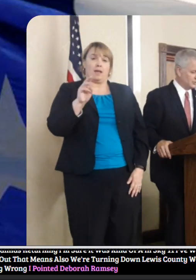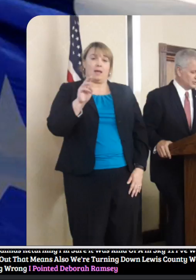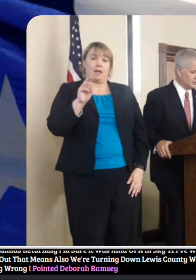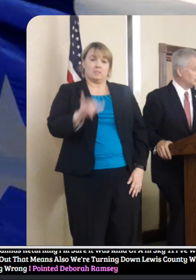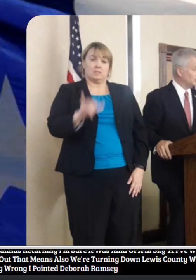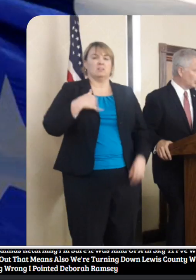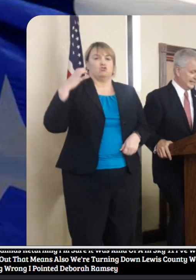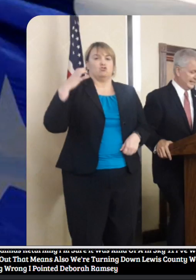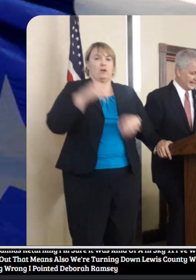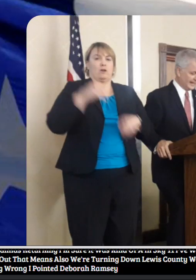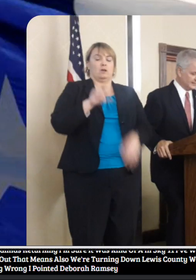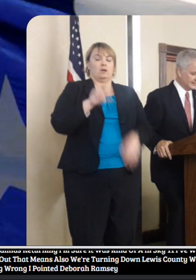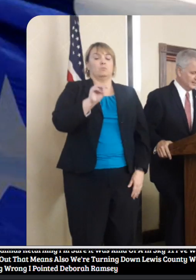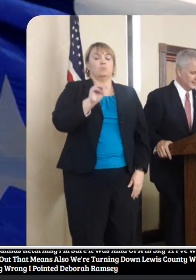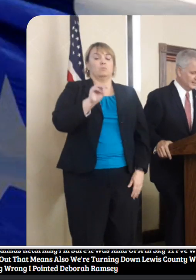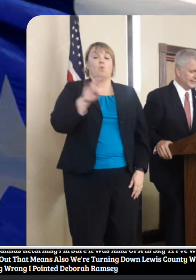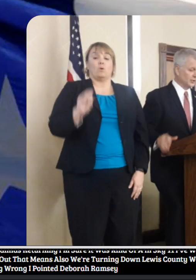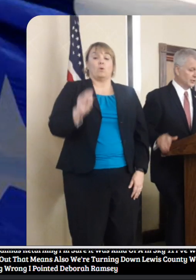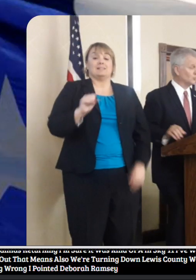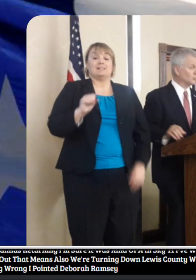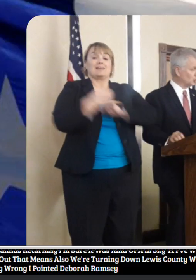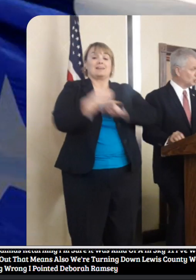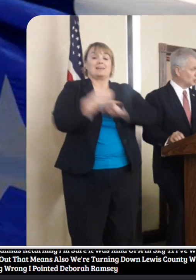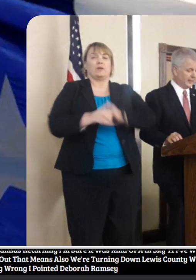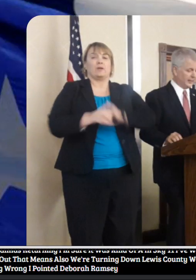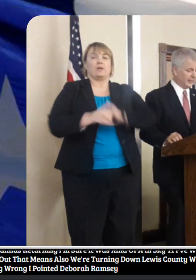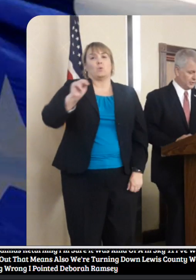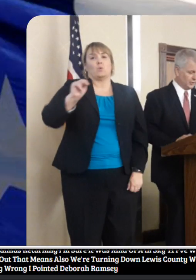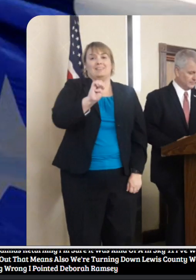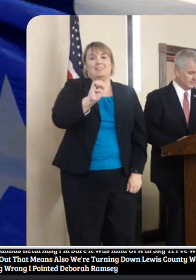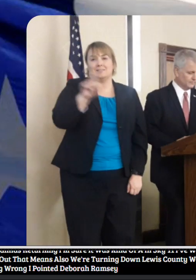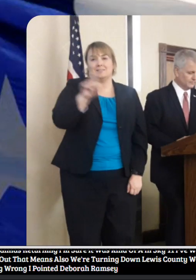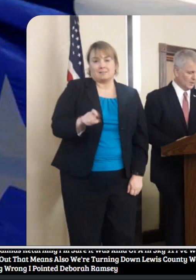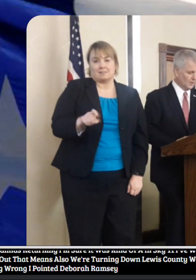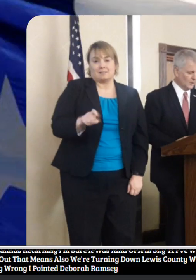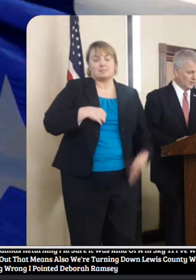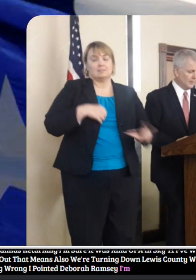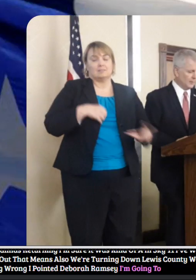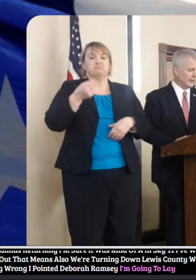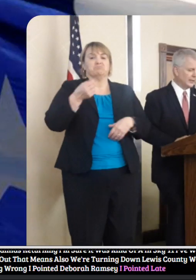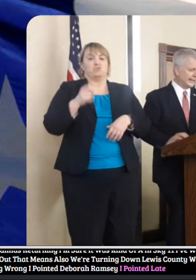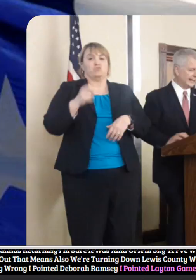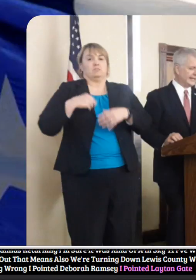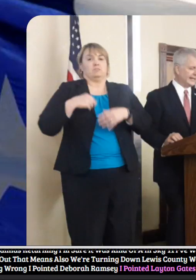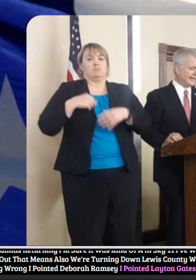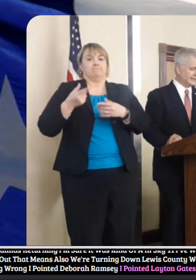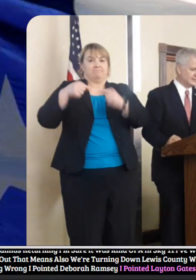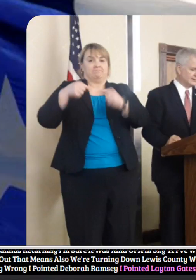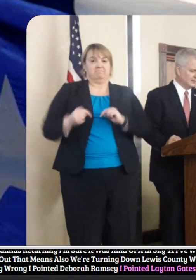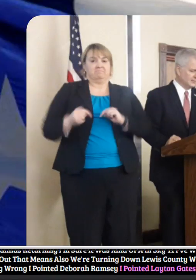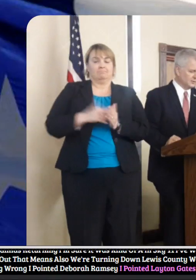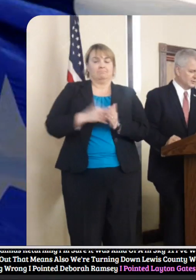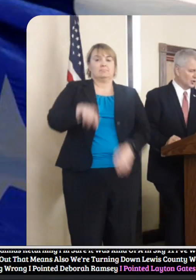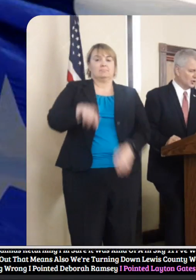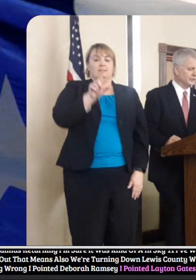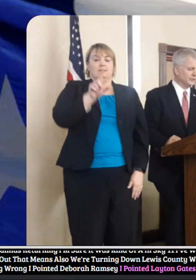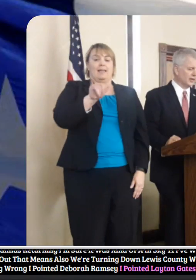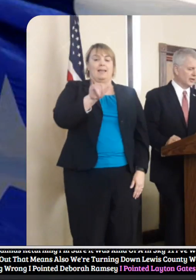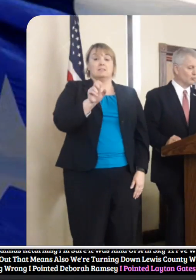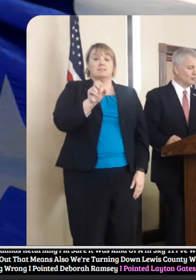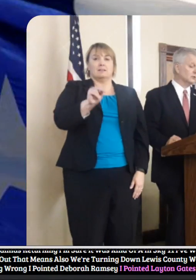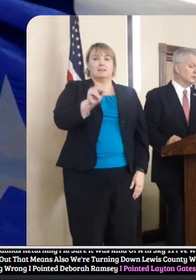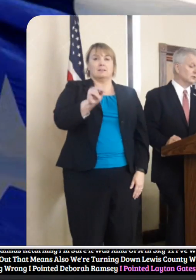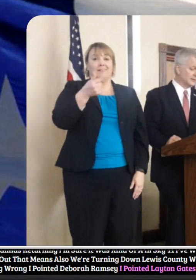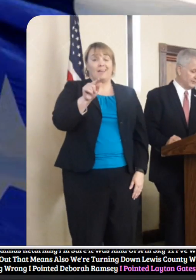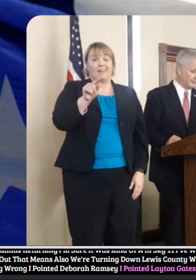in northeast Texas. Deborah is the returning county chair. I appointed Leighton Gates to serve as chair in